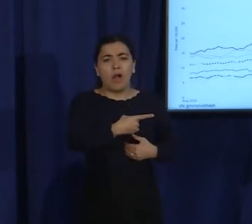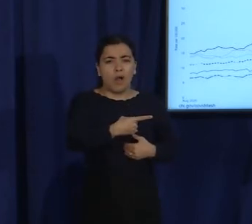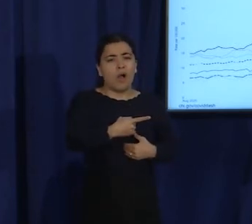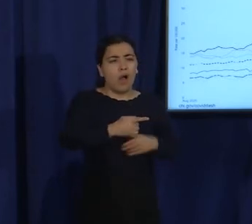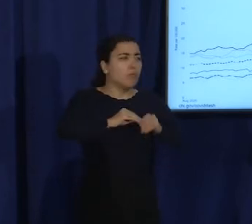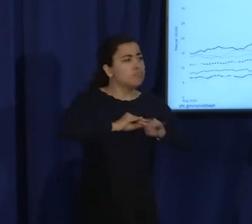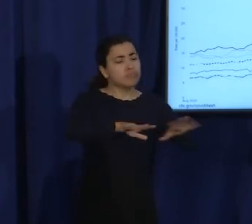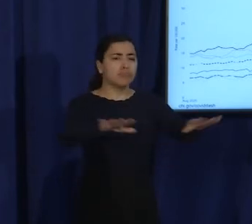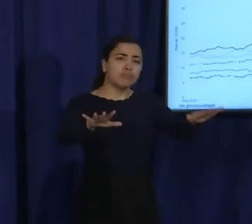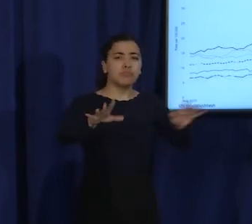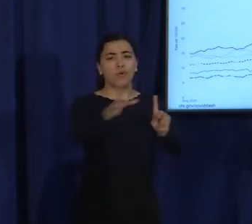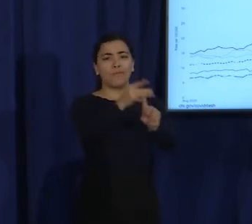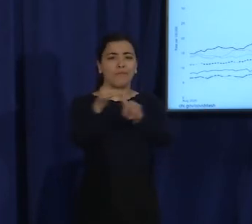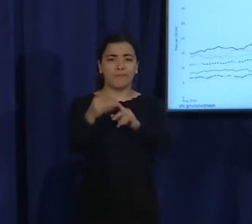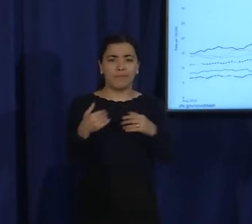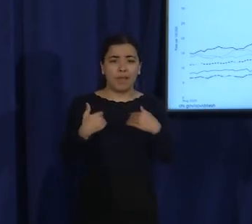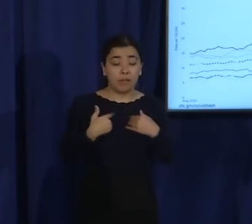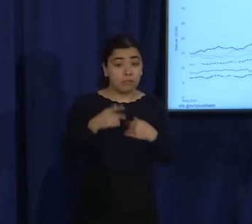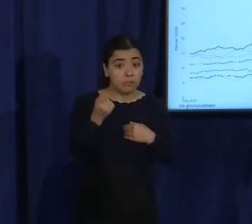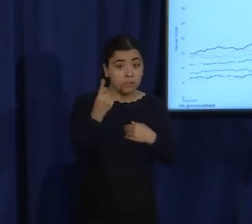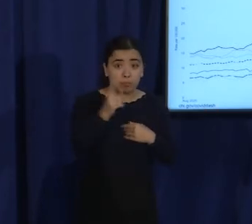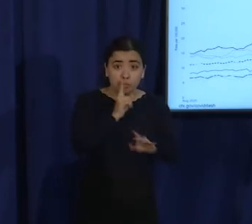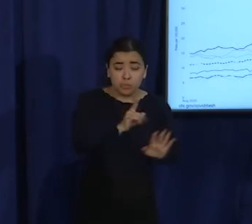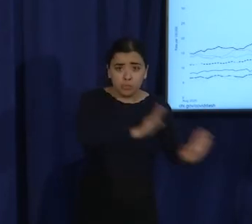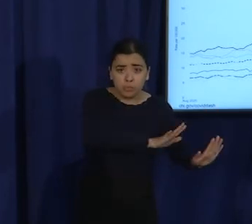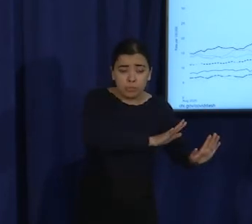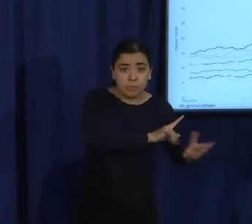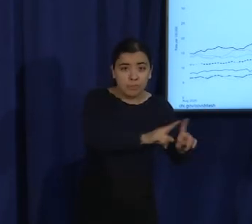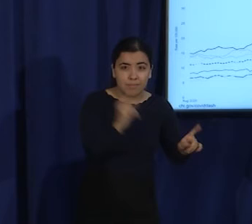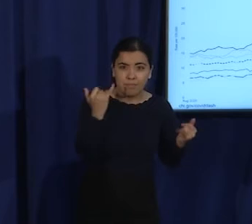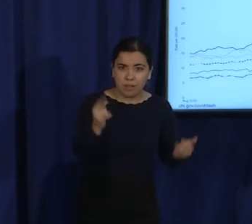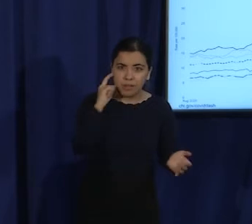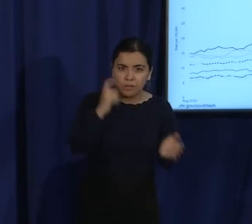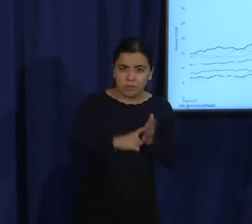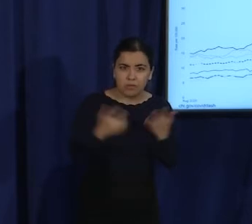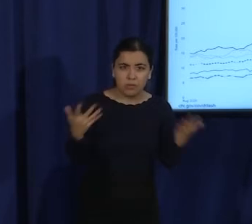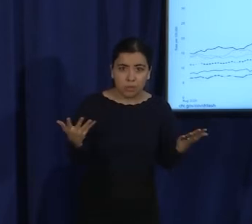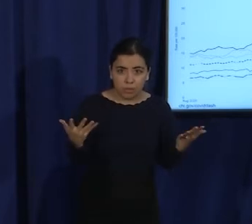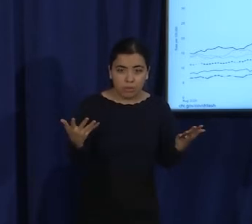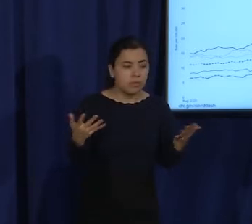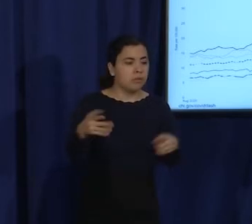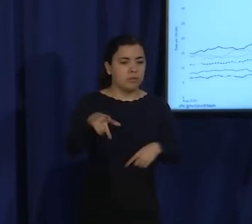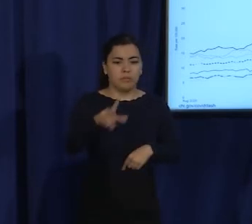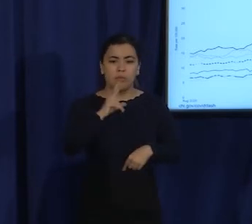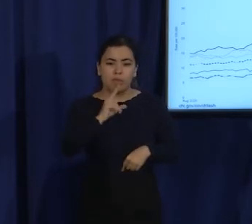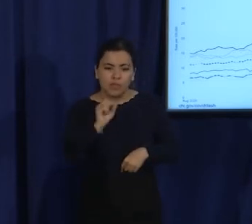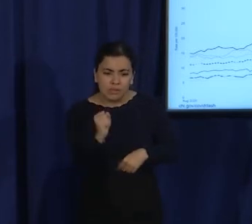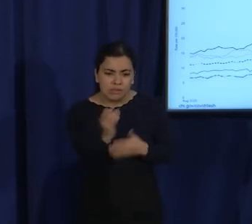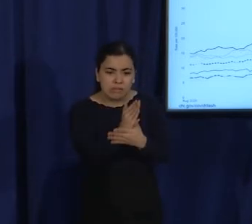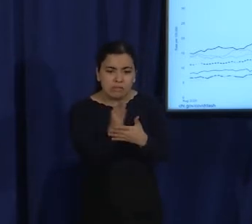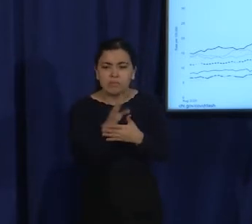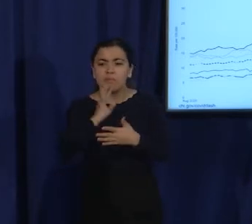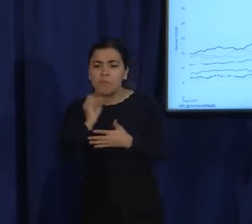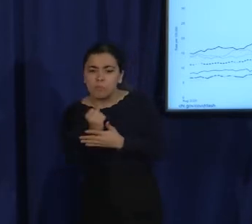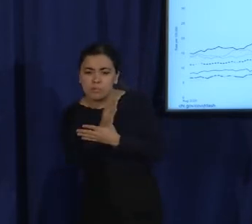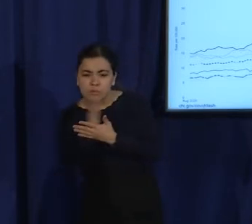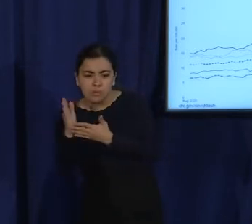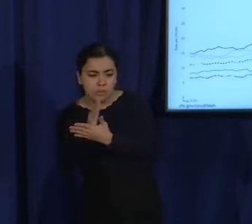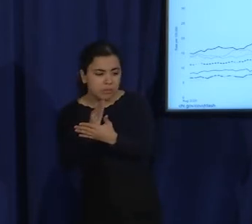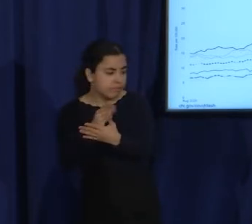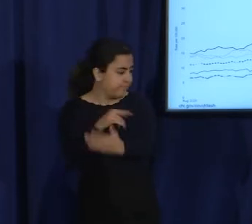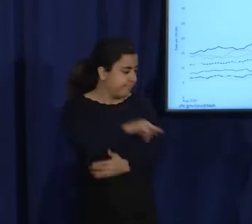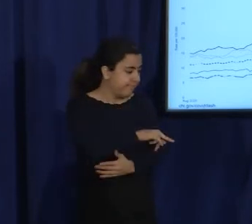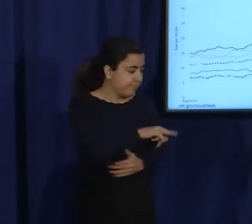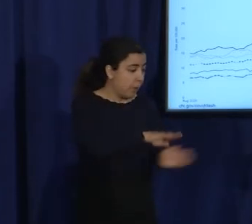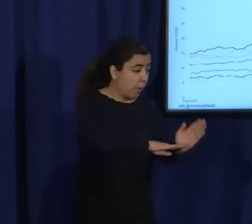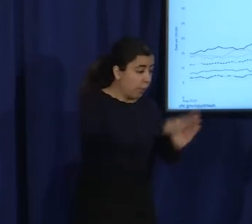COVID, and that remains true. But right now, we're seeing as many people in their 30s and as many people in their 40s being diagnosed with